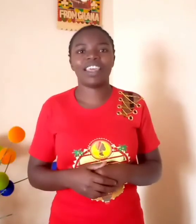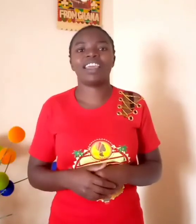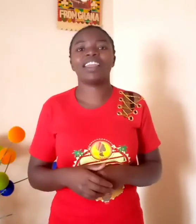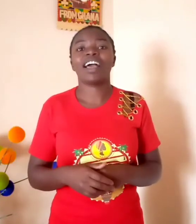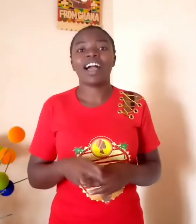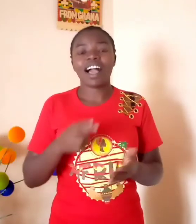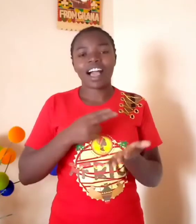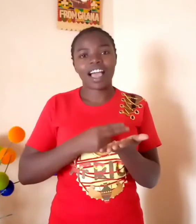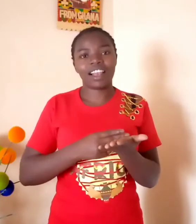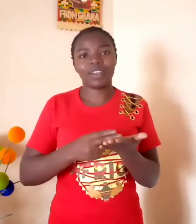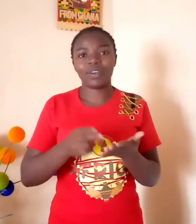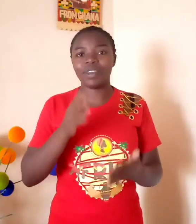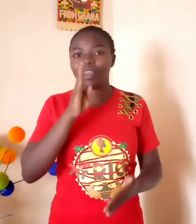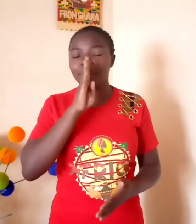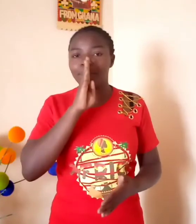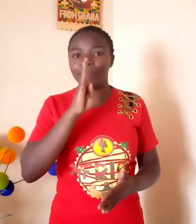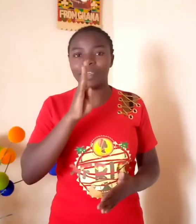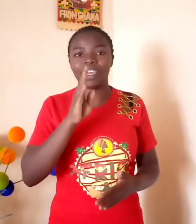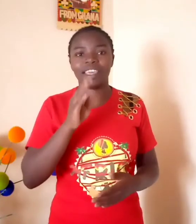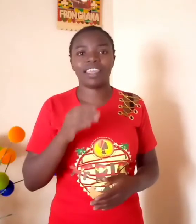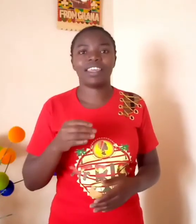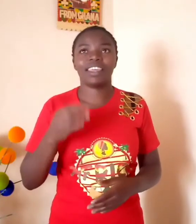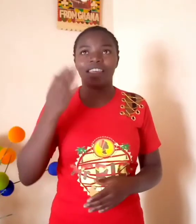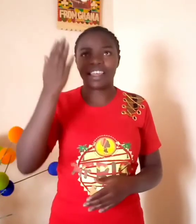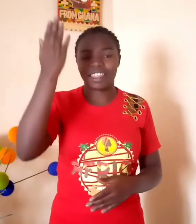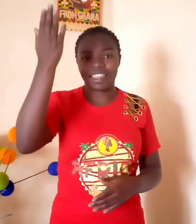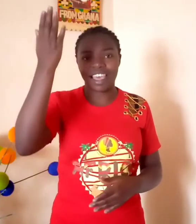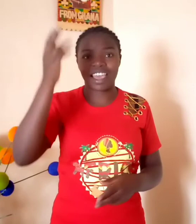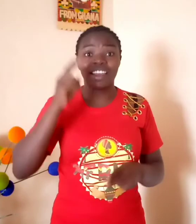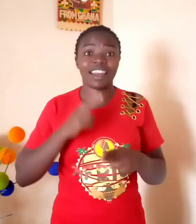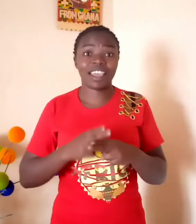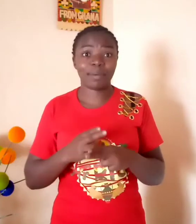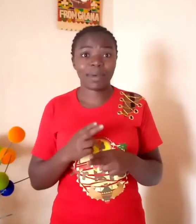then hallowed be thy name,